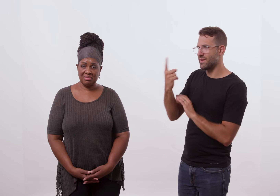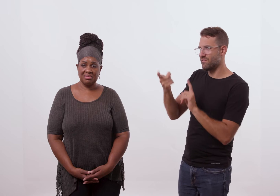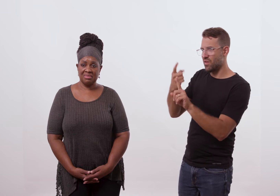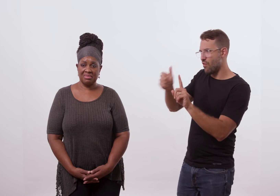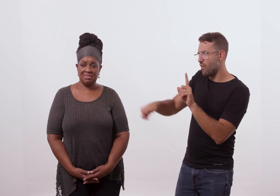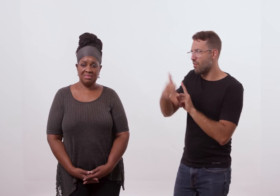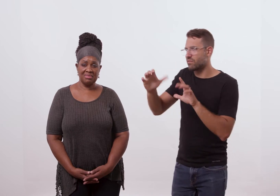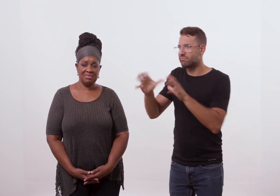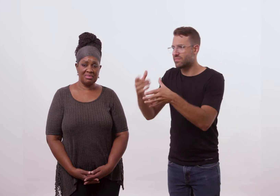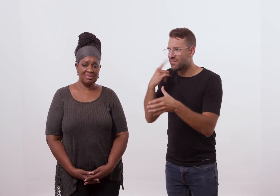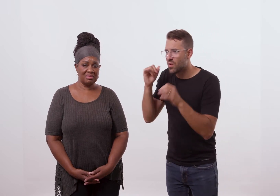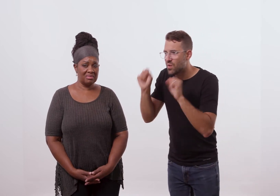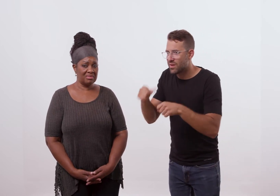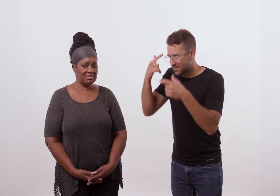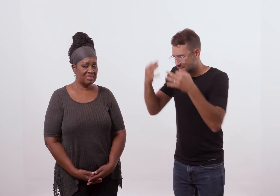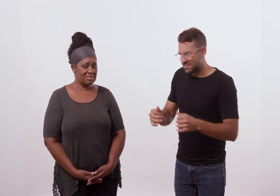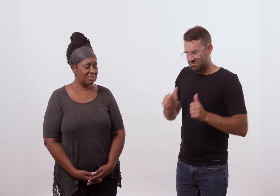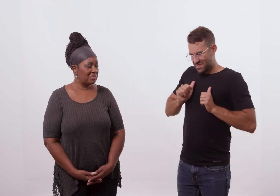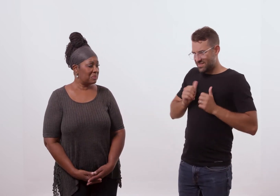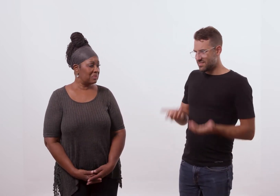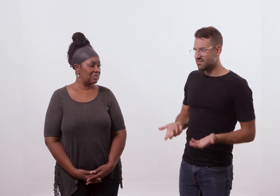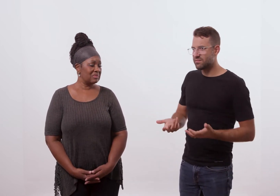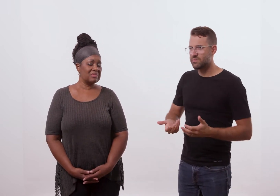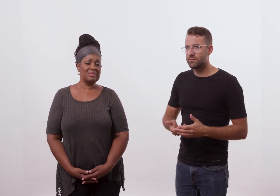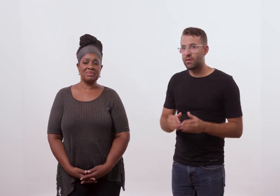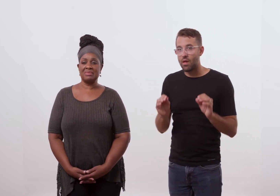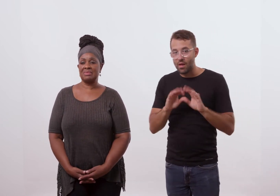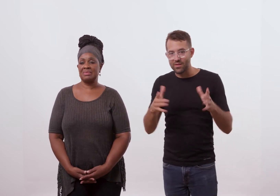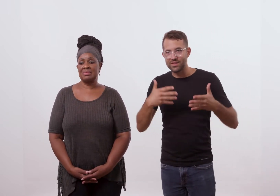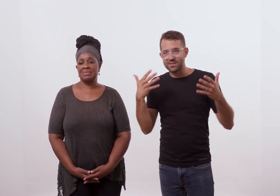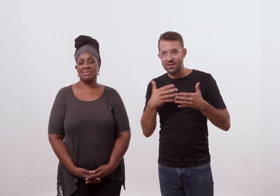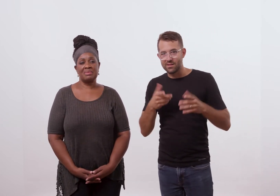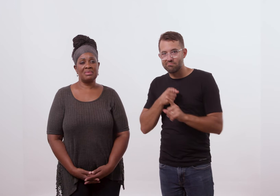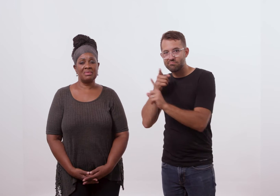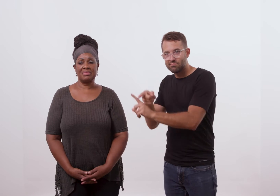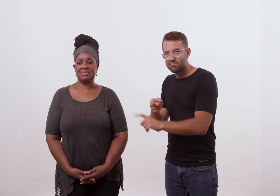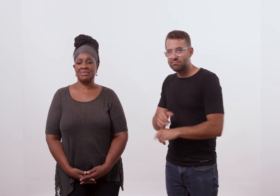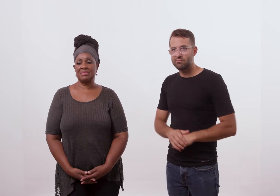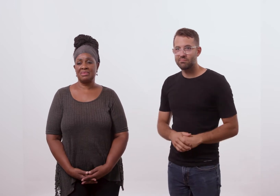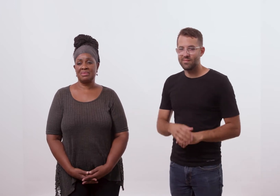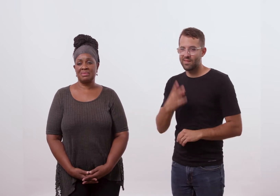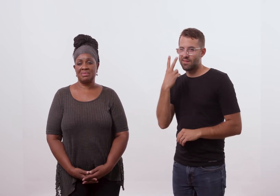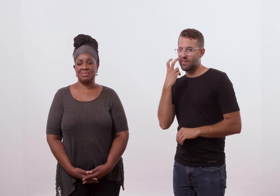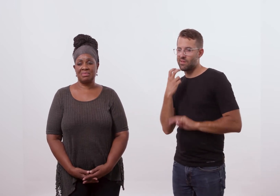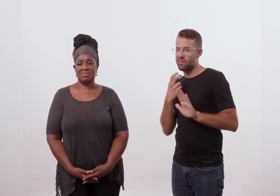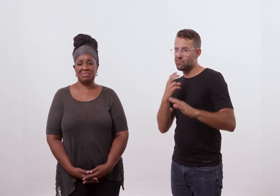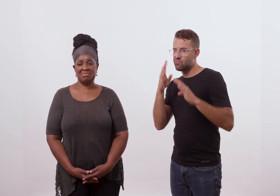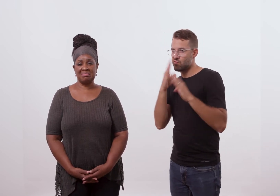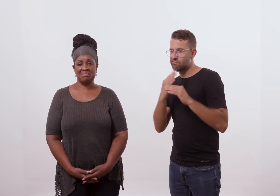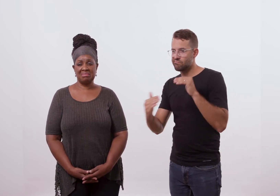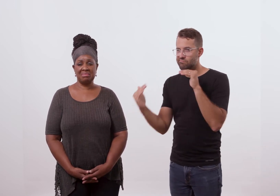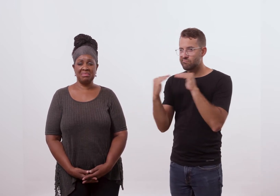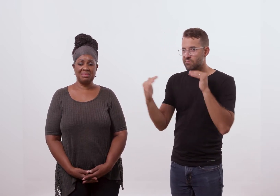recognition. Well, it scares her. But I've got reason to believe your troubles aren't as bad as you think. You didn't notice, but